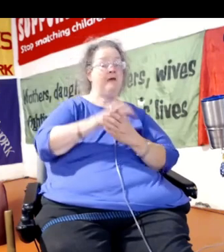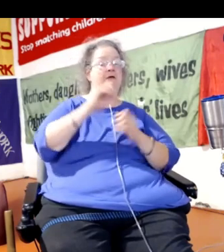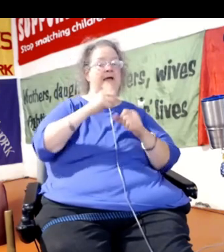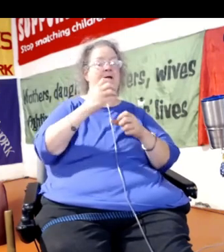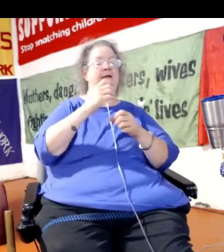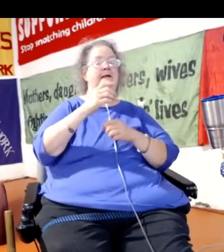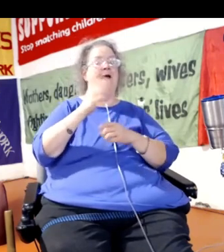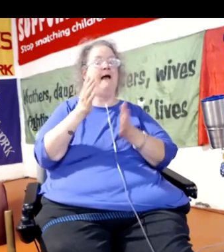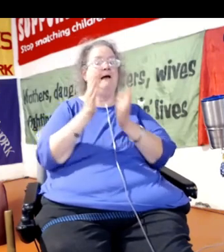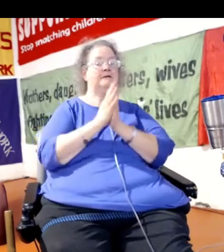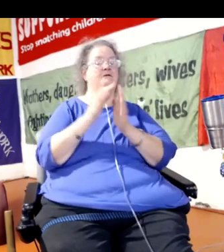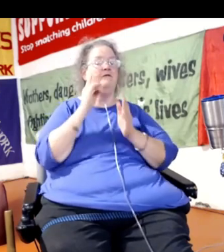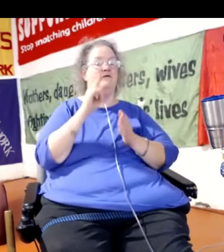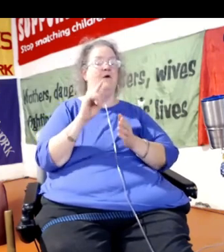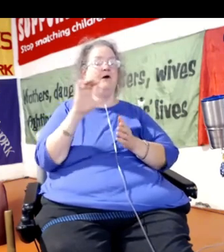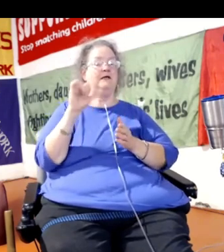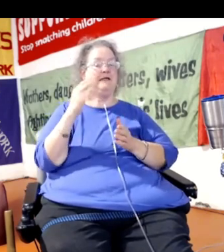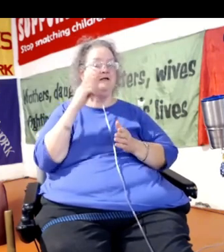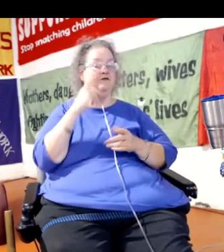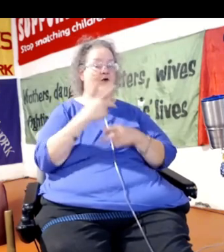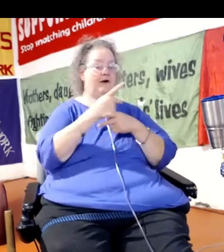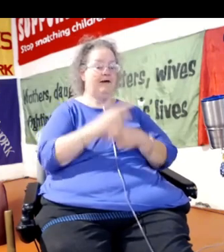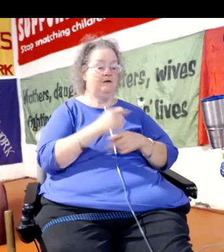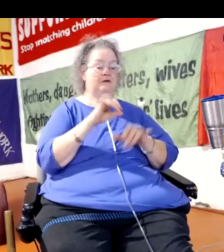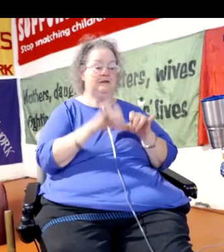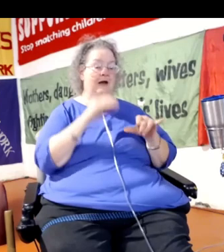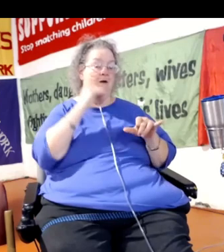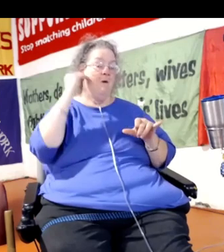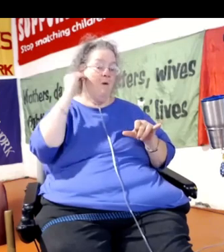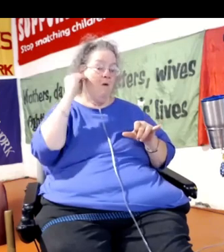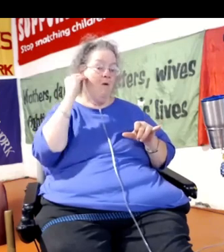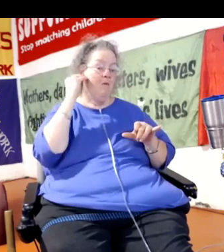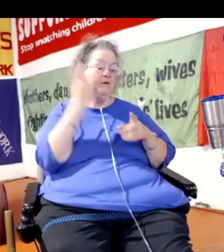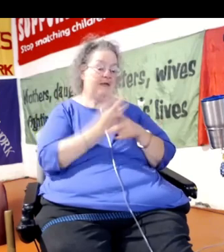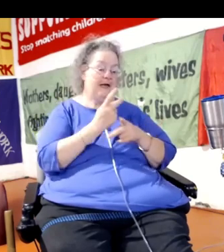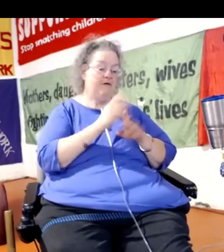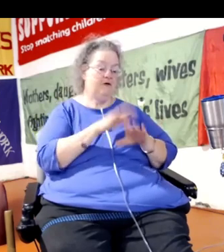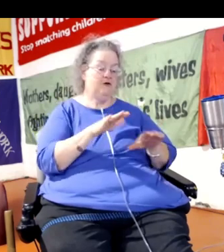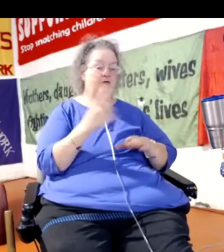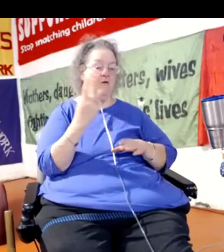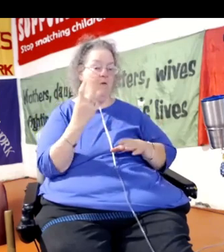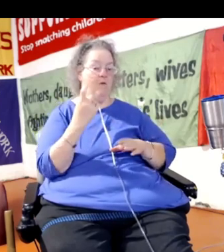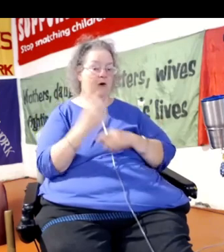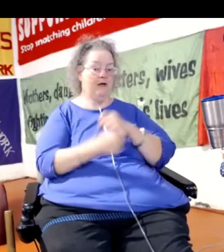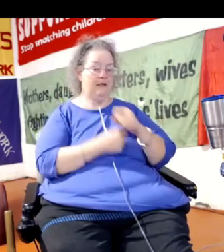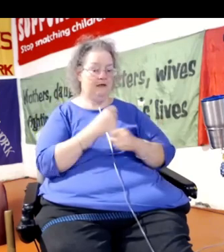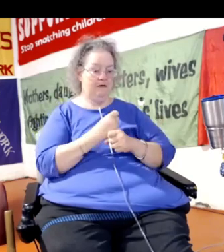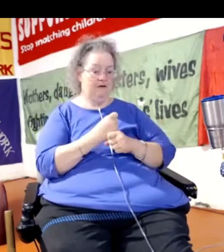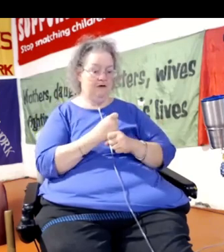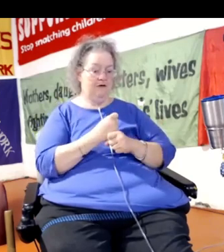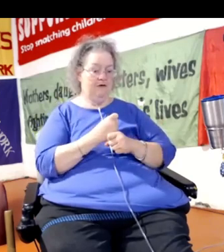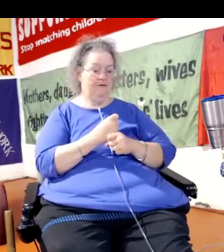home full time with their children for another year. And that is paid at